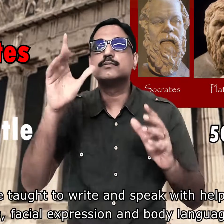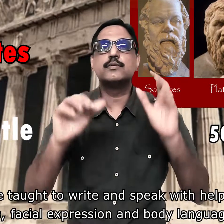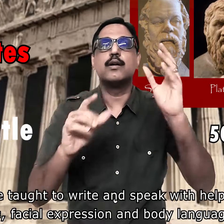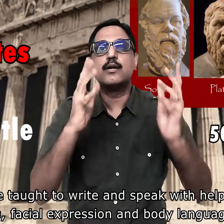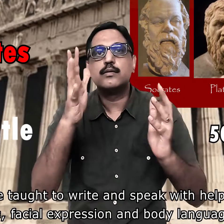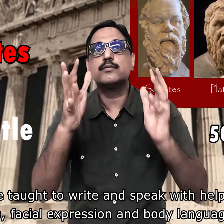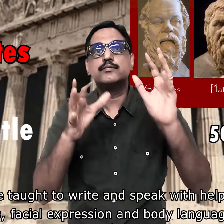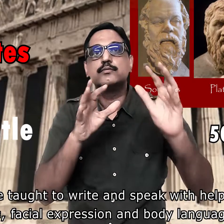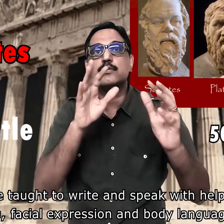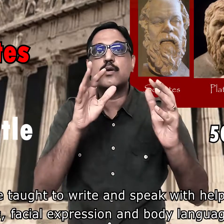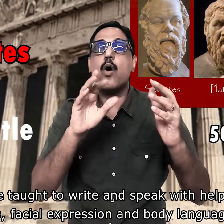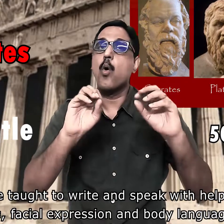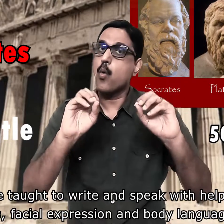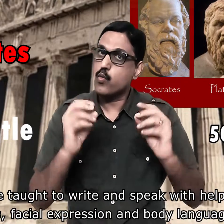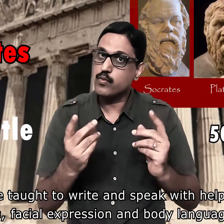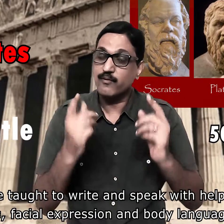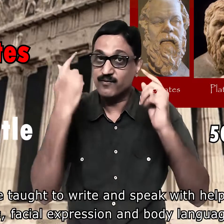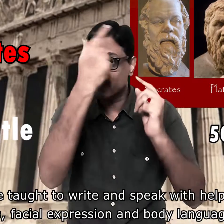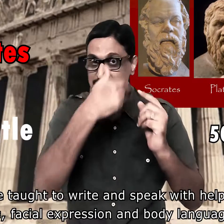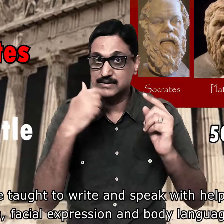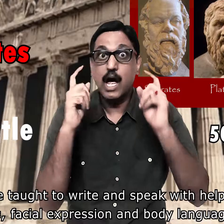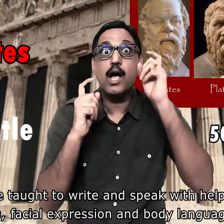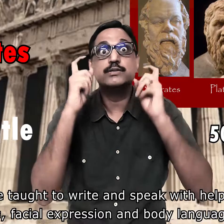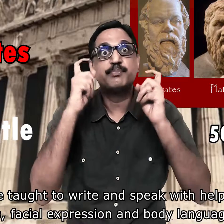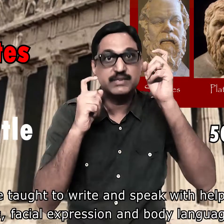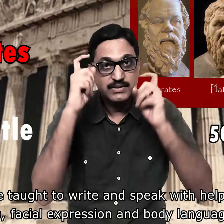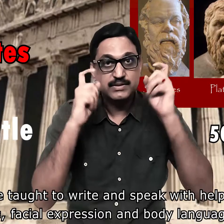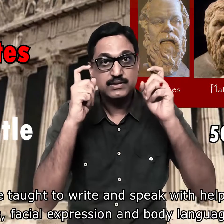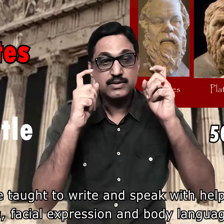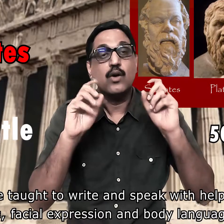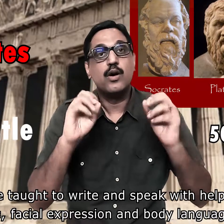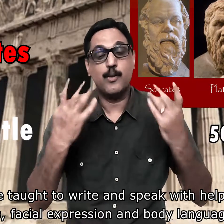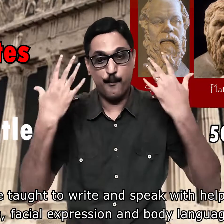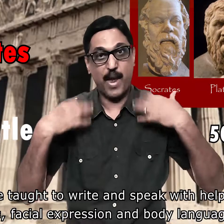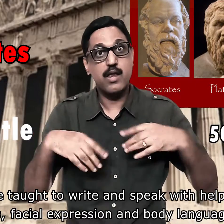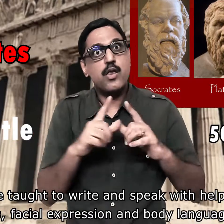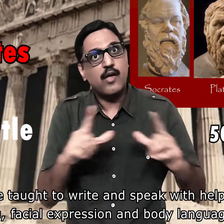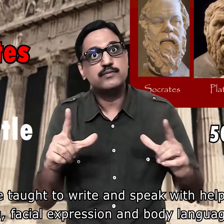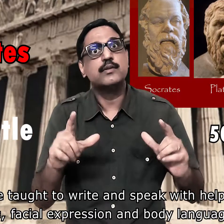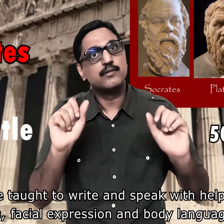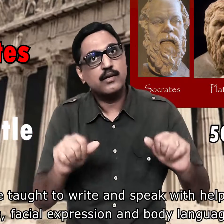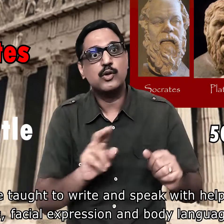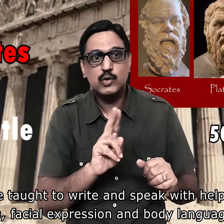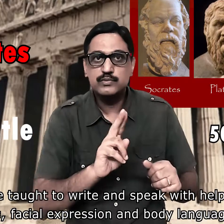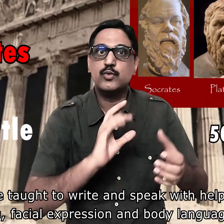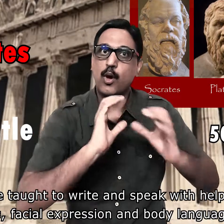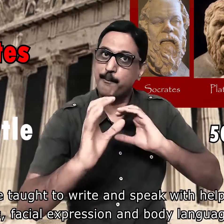The deaf can be taught to write and speak with the help of hand gestures, facial expressions, and body